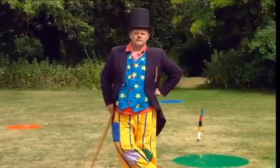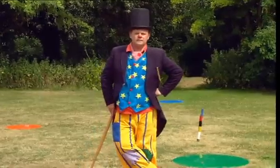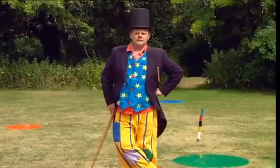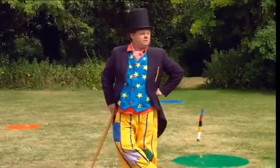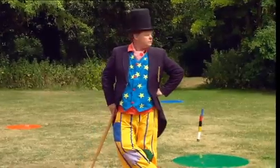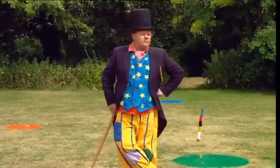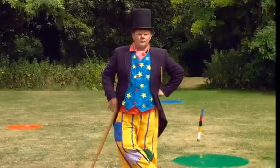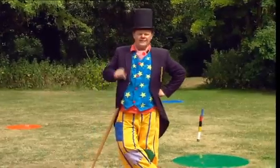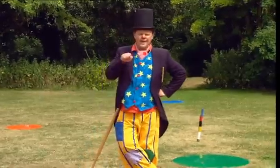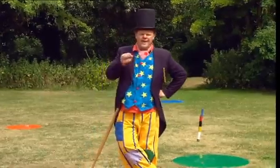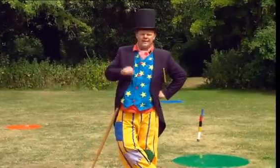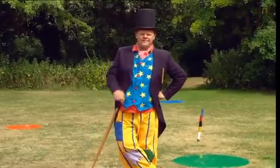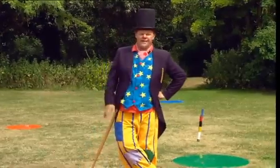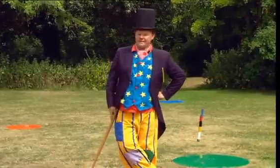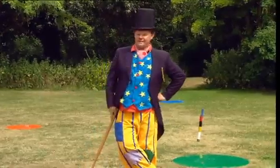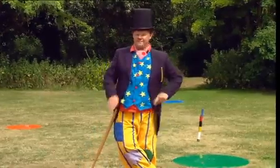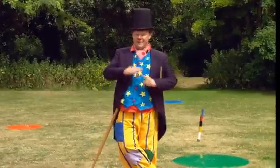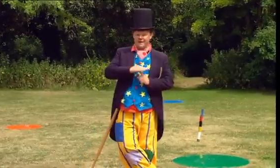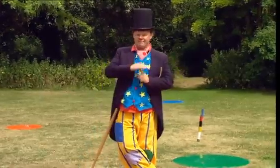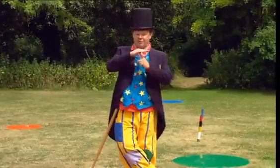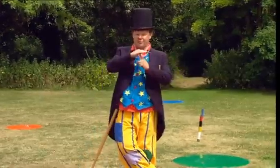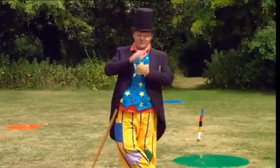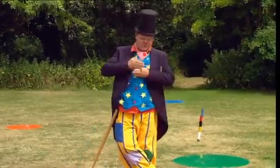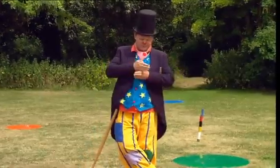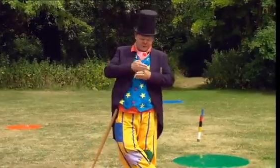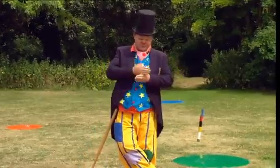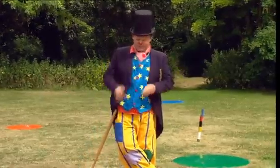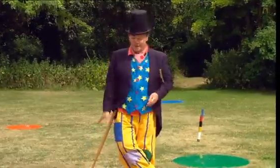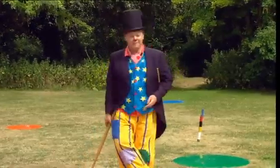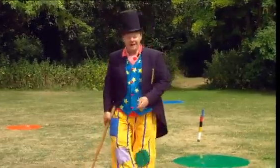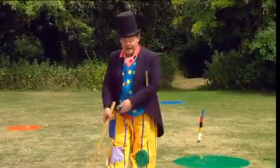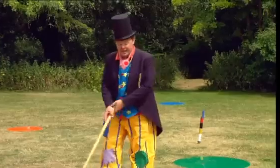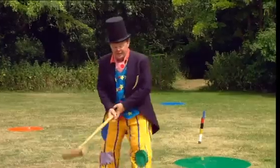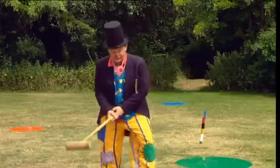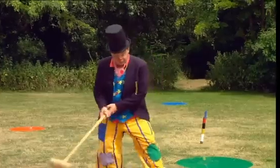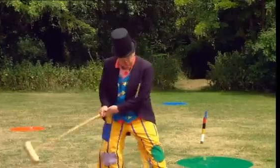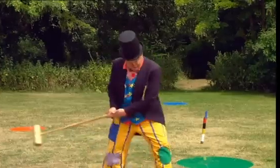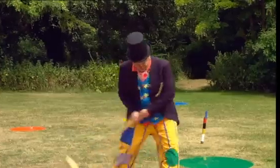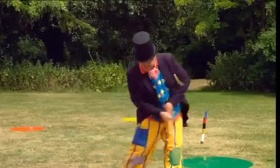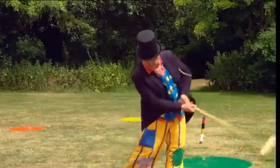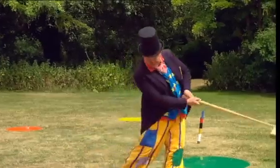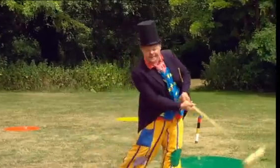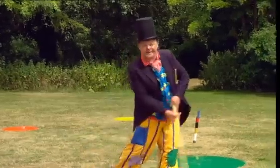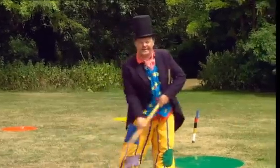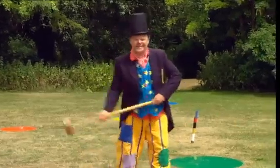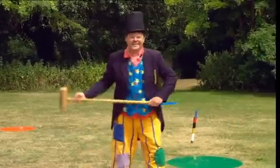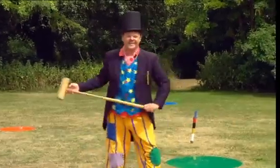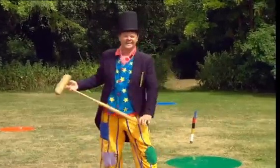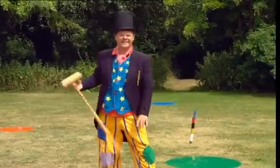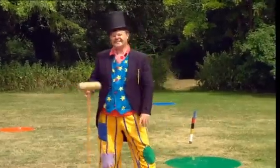Lord Tumble? Well, yes, that is my important job. Playing croquet. You